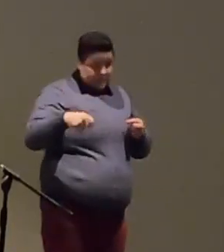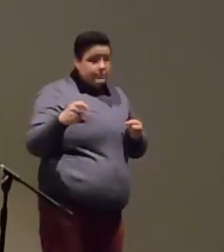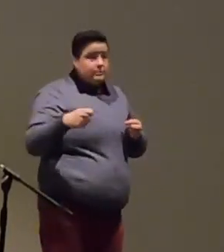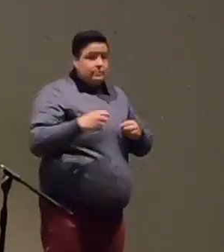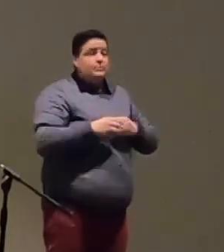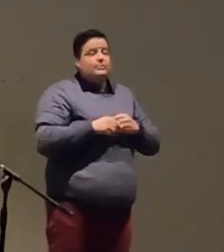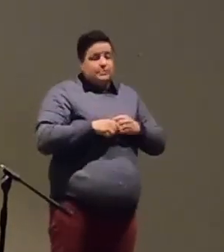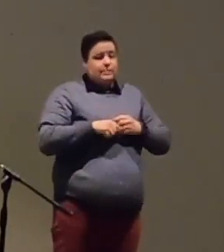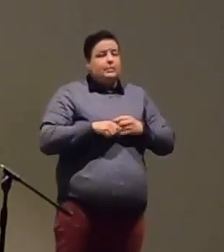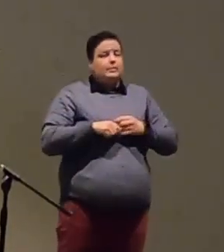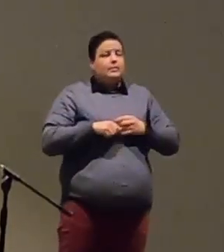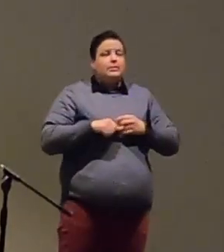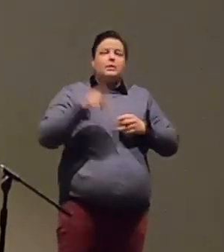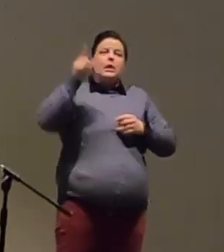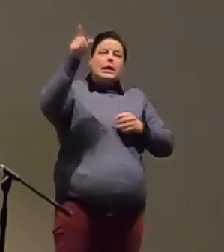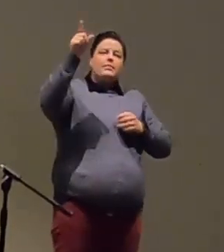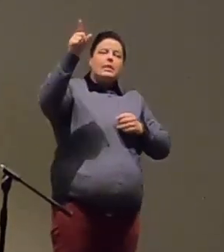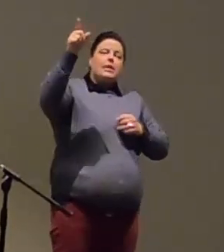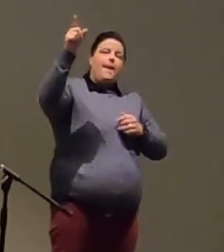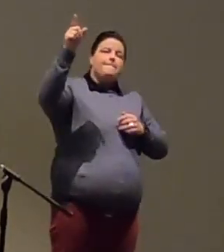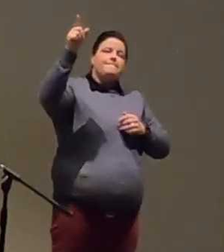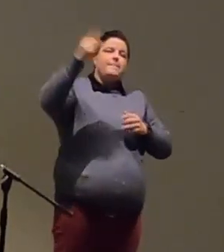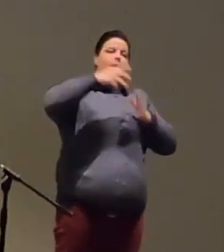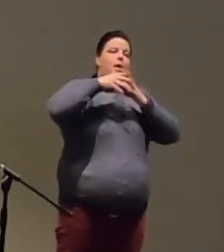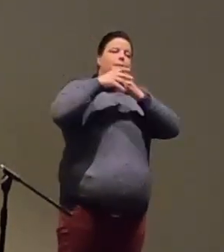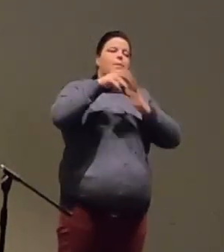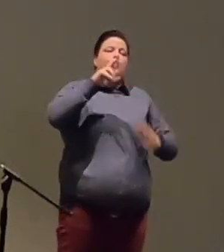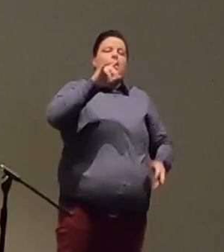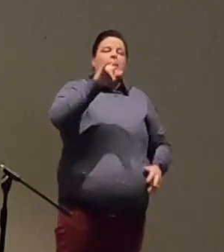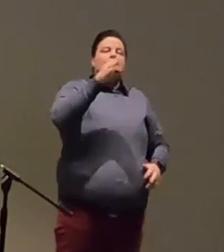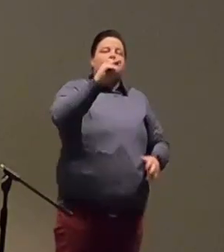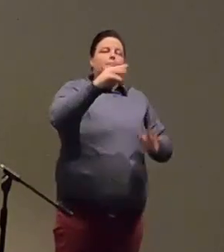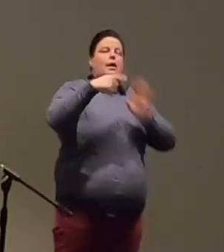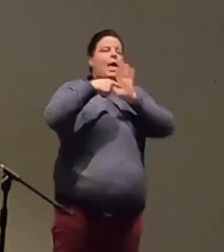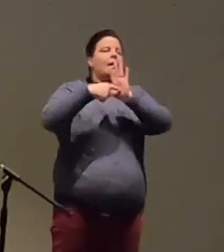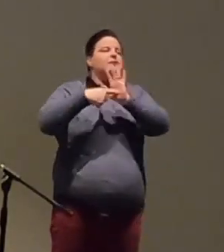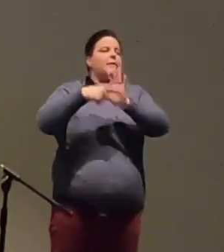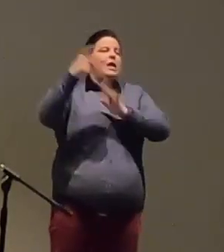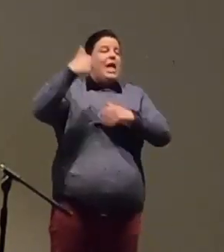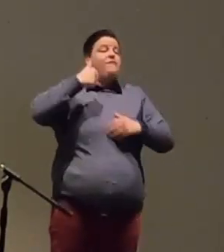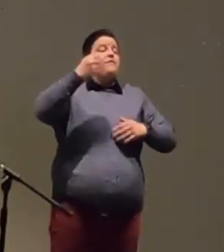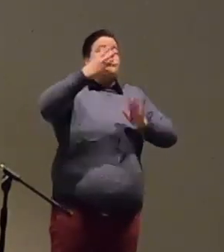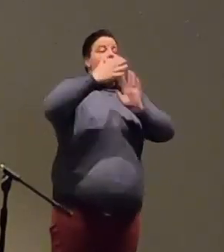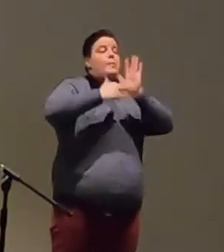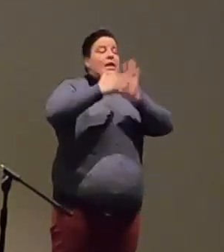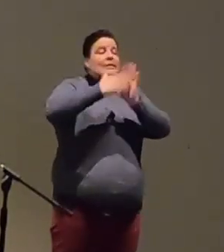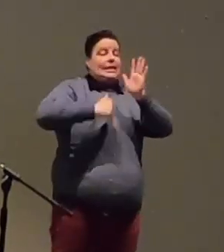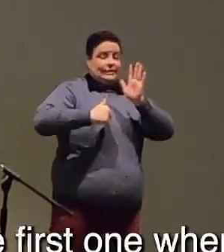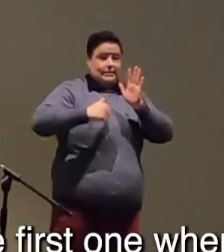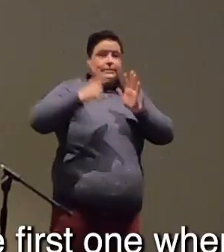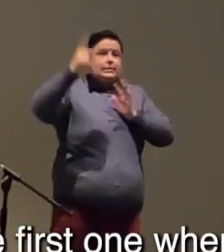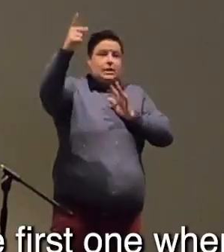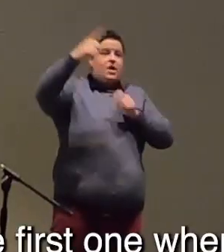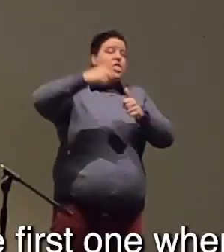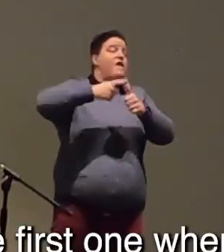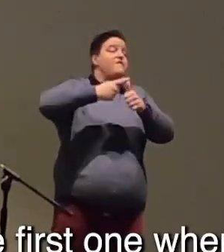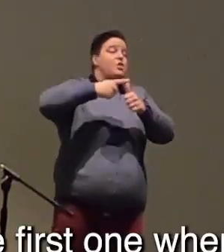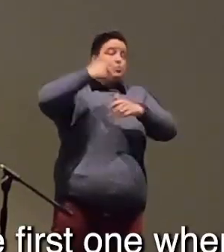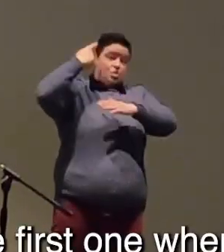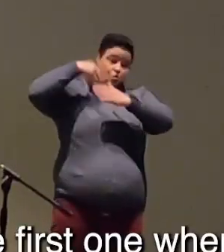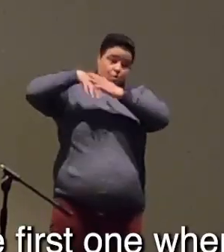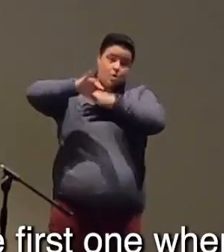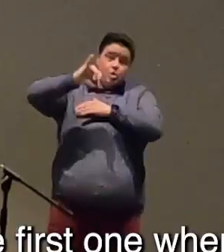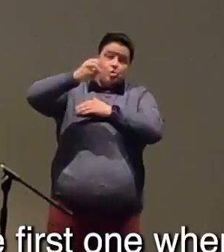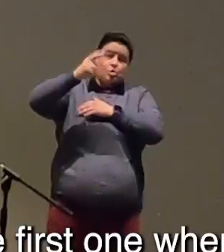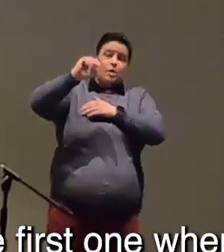so in the American Realism exhibition, we have a couple paintings. The first one, when you walk in,